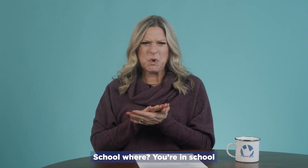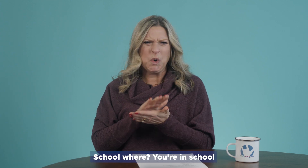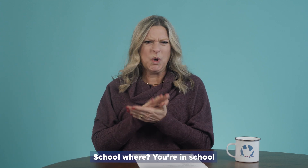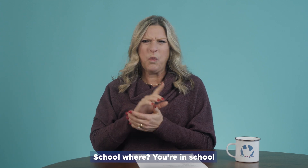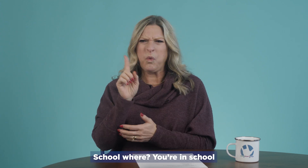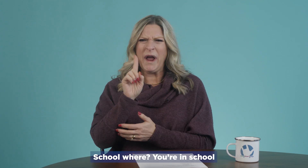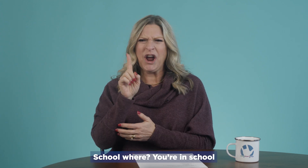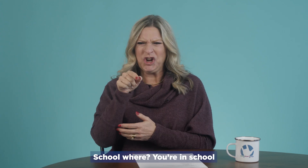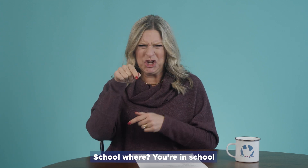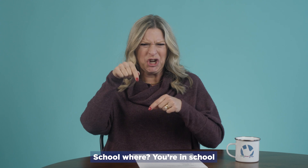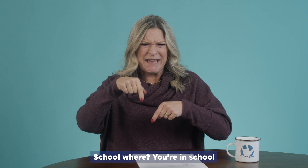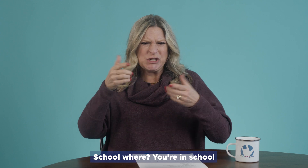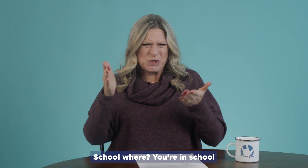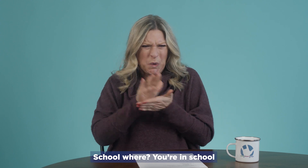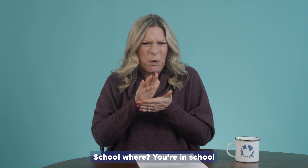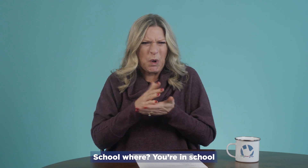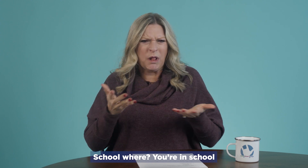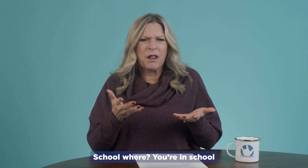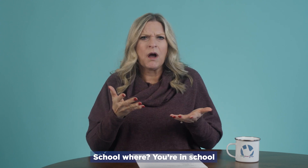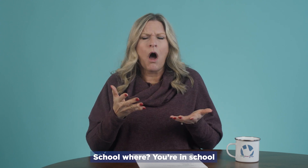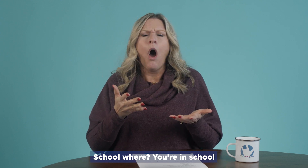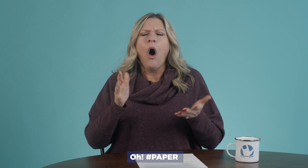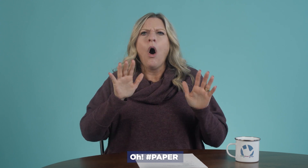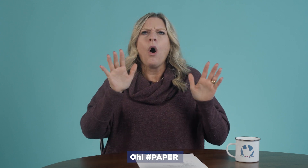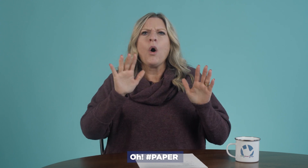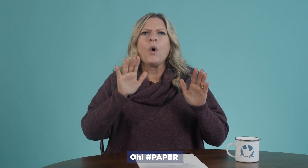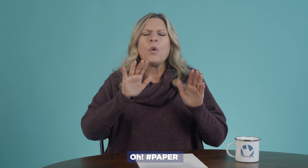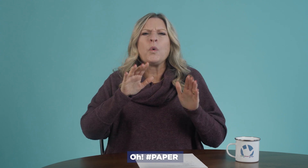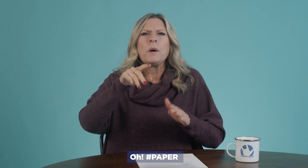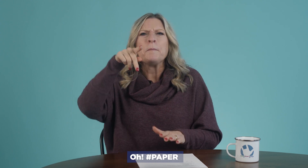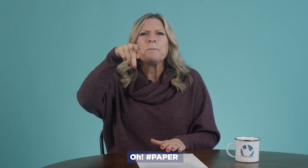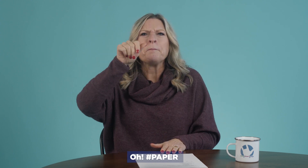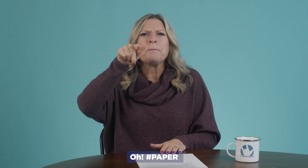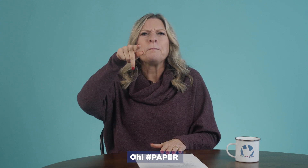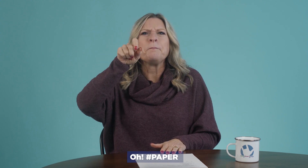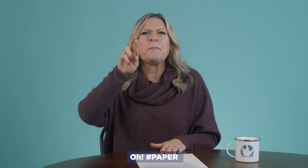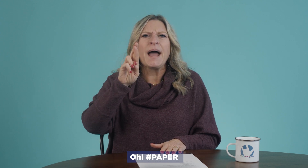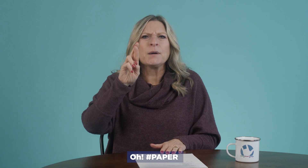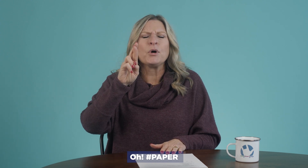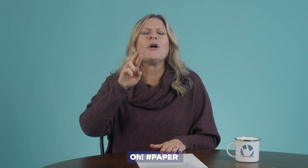school. Where are you in school? Home. Paper.